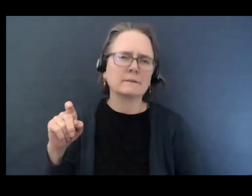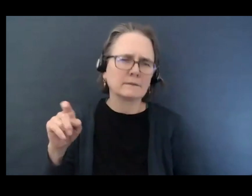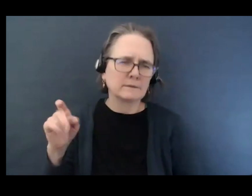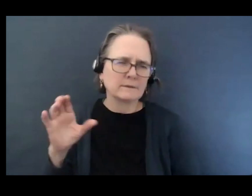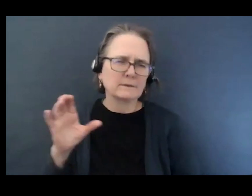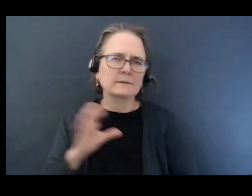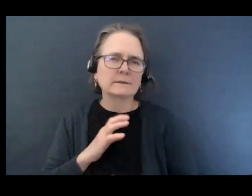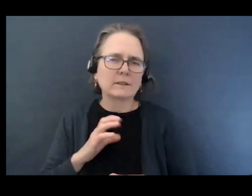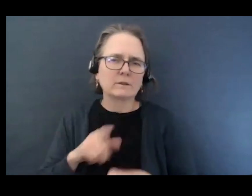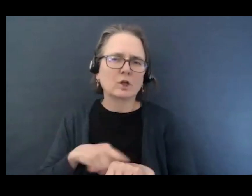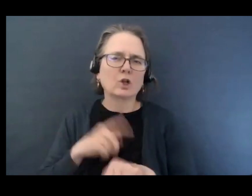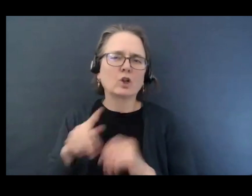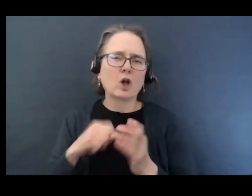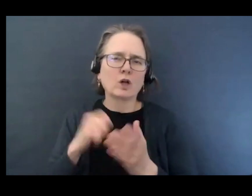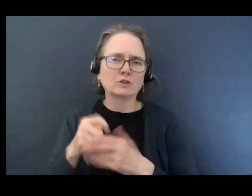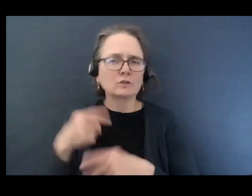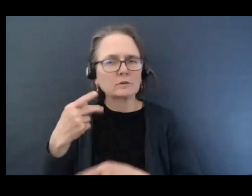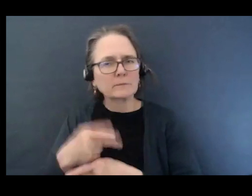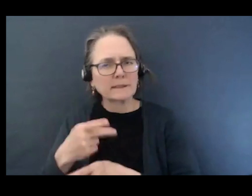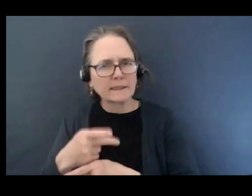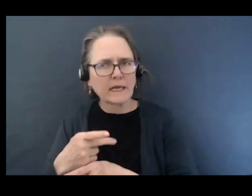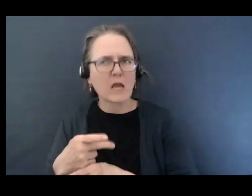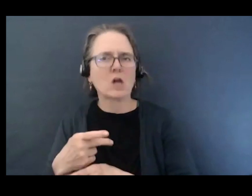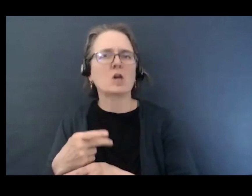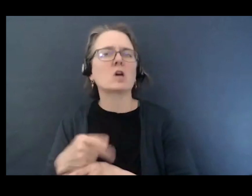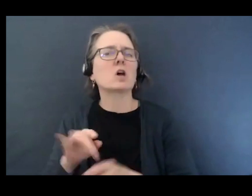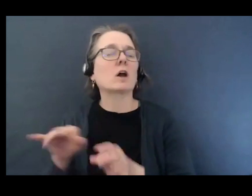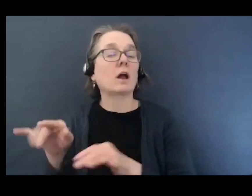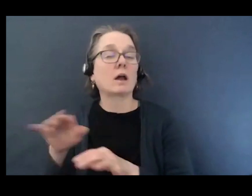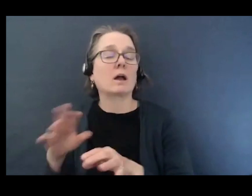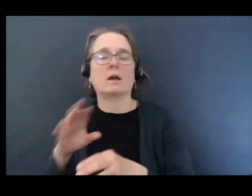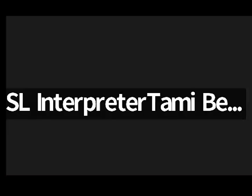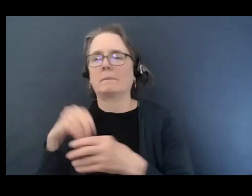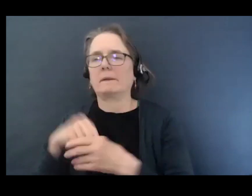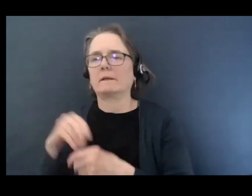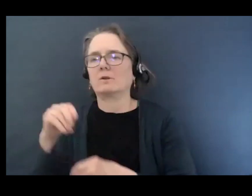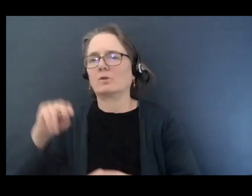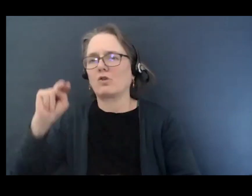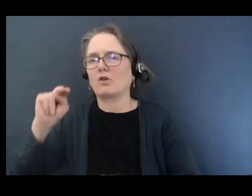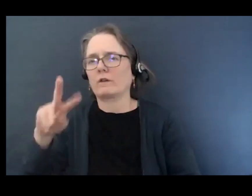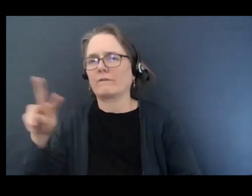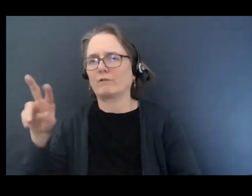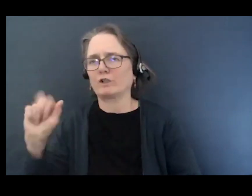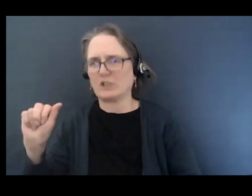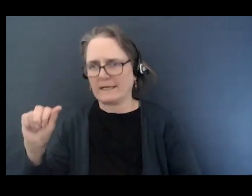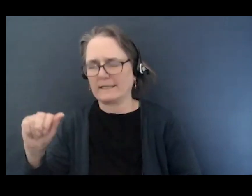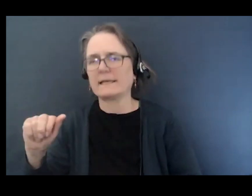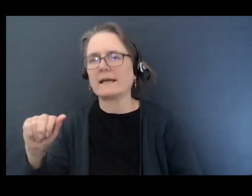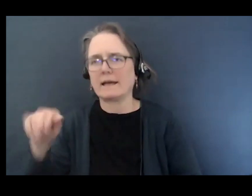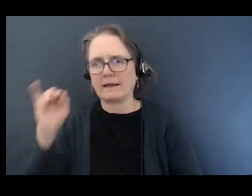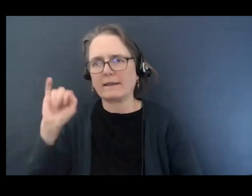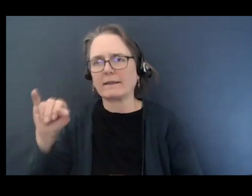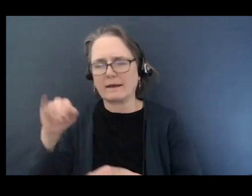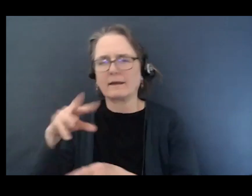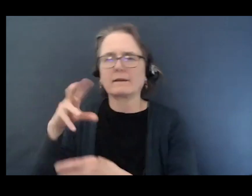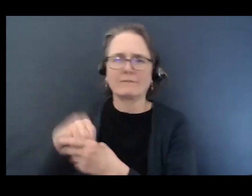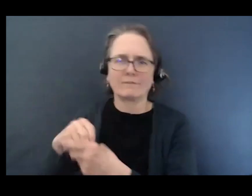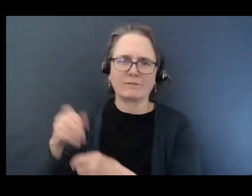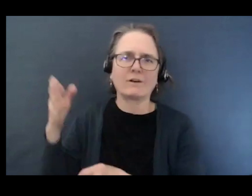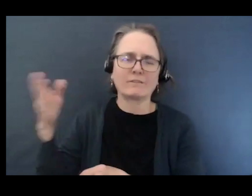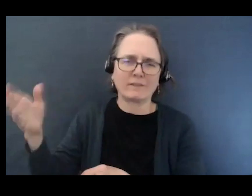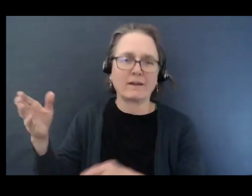and the board of Independence Center of Northern Virginia. So, there is